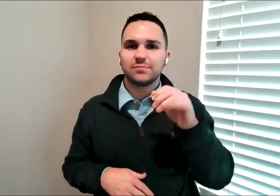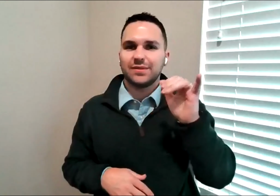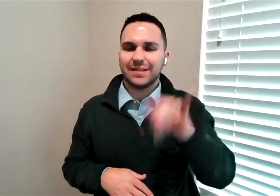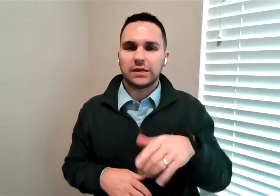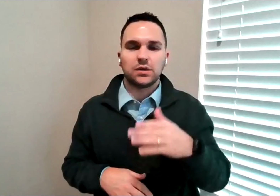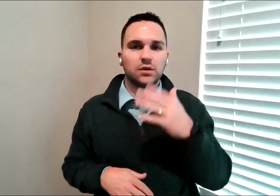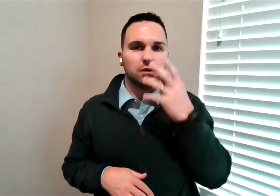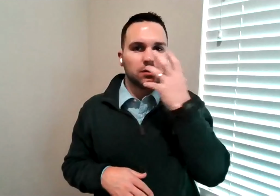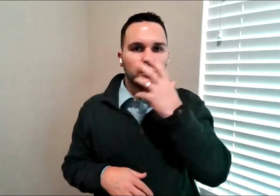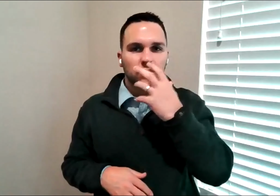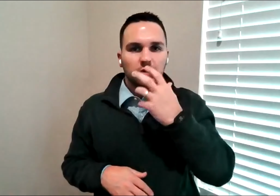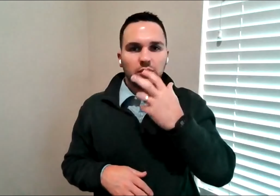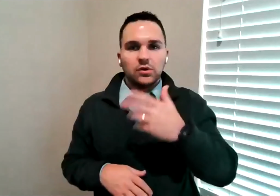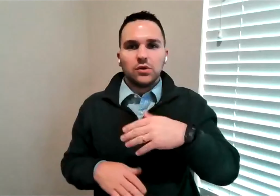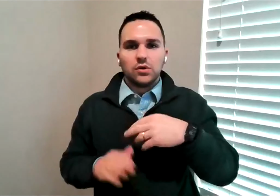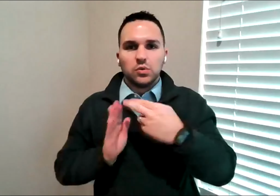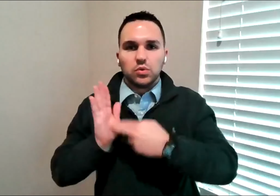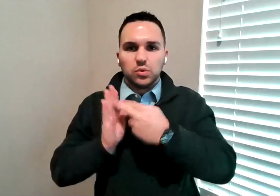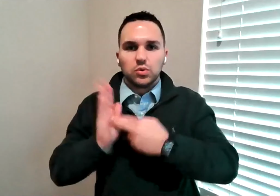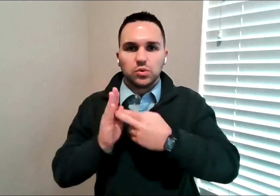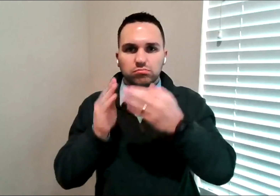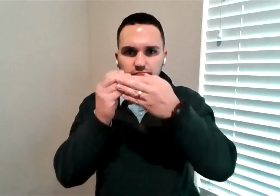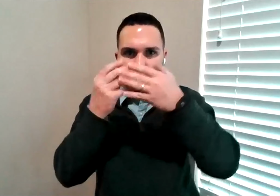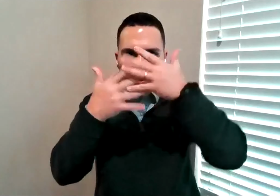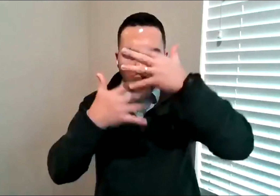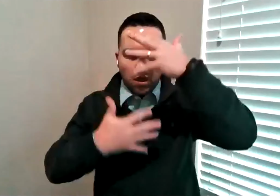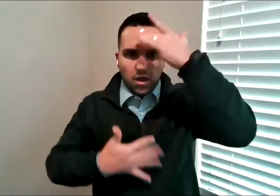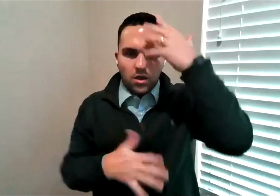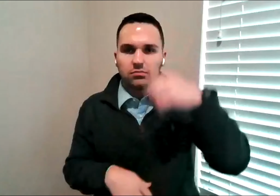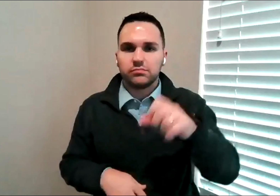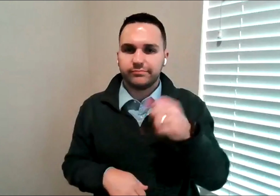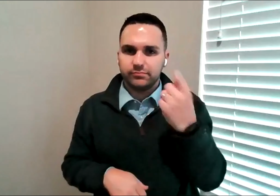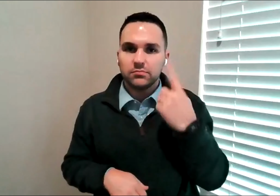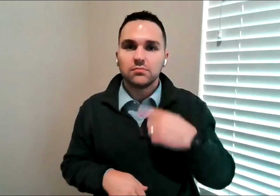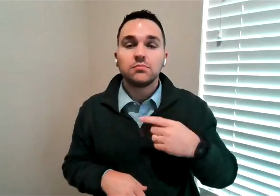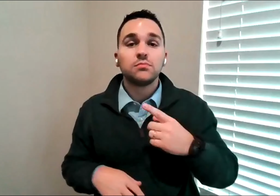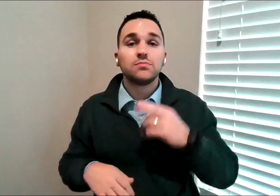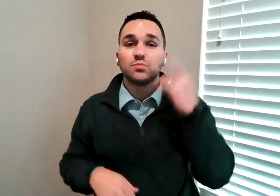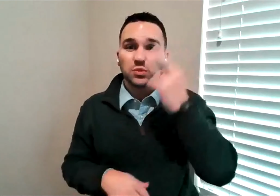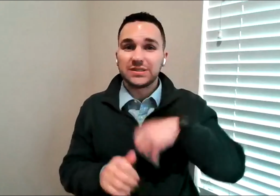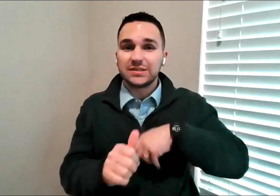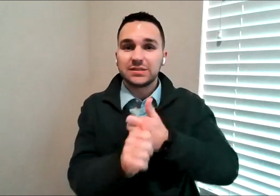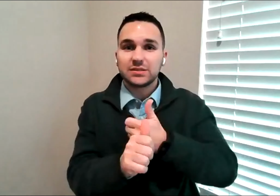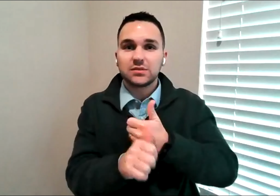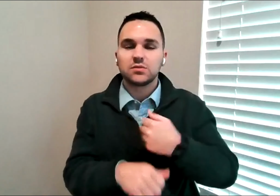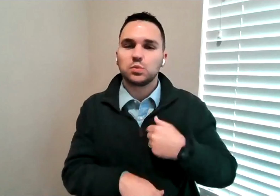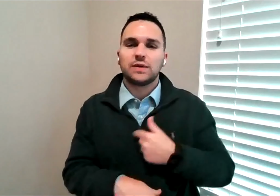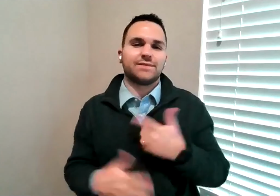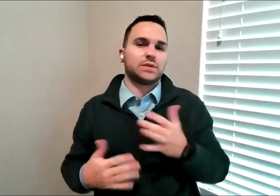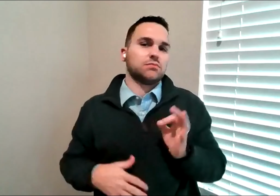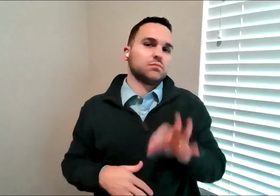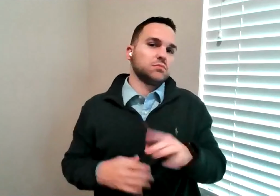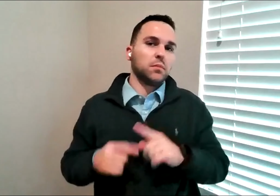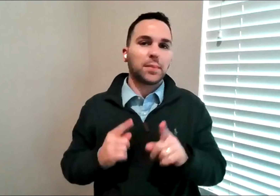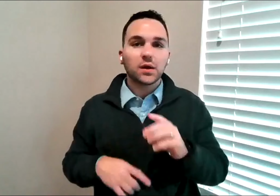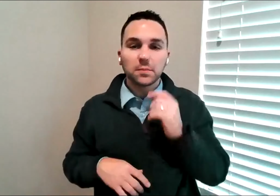package of rules. And the reason for that is that we, and Mel alluded to this, that we are